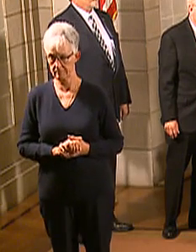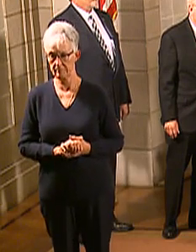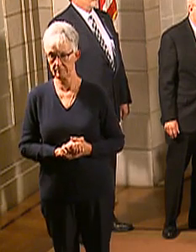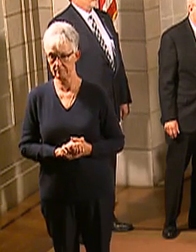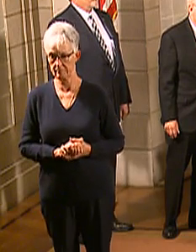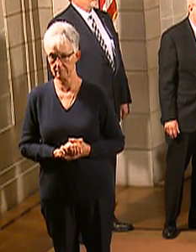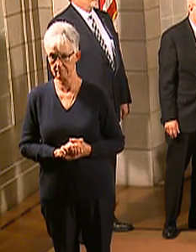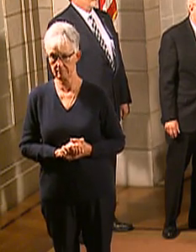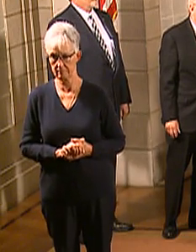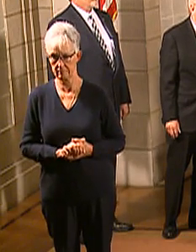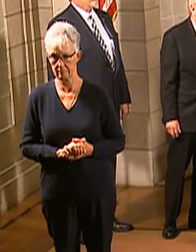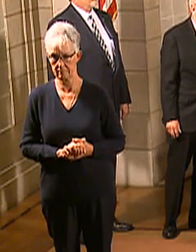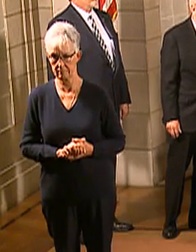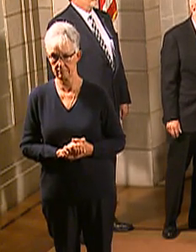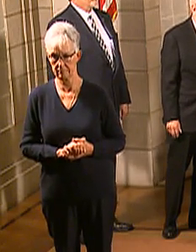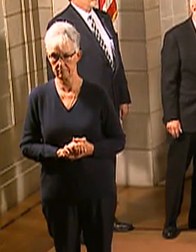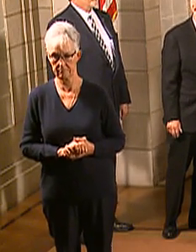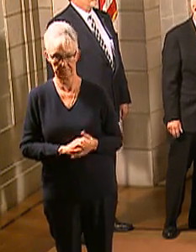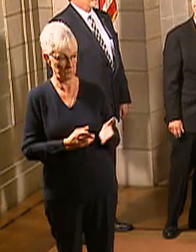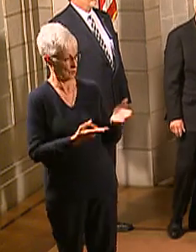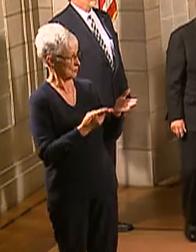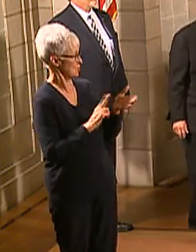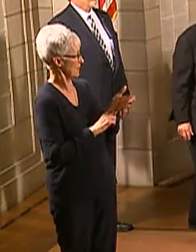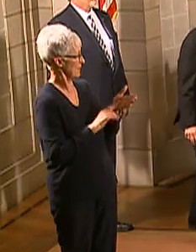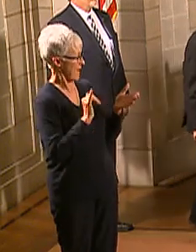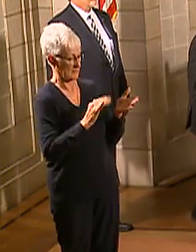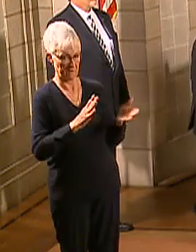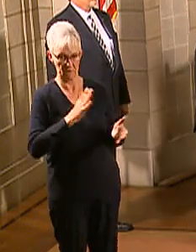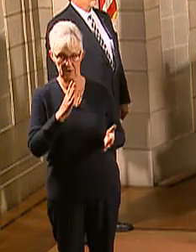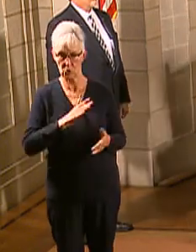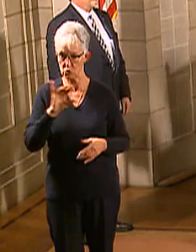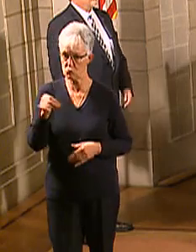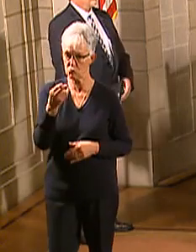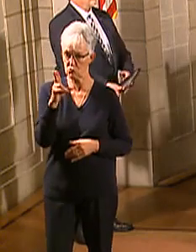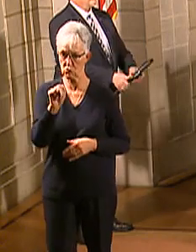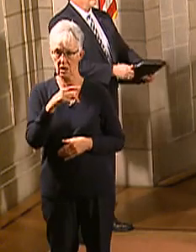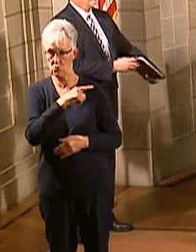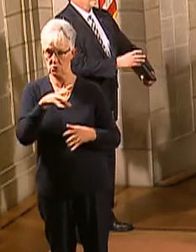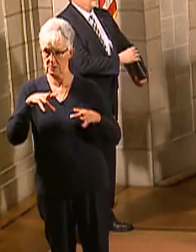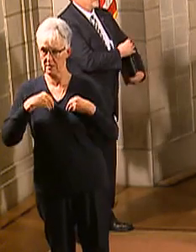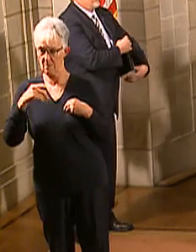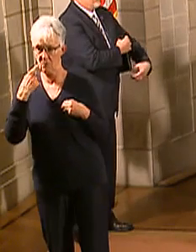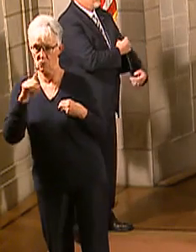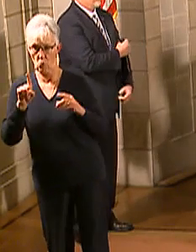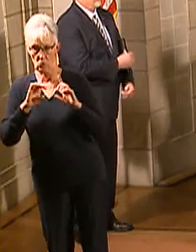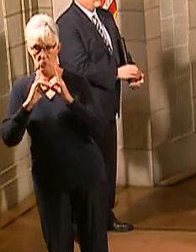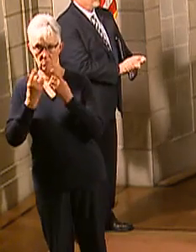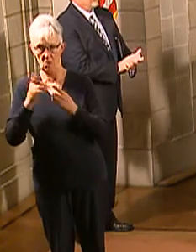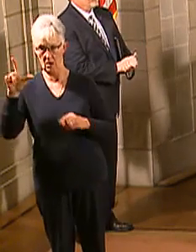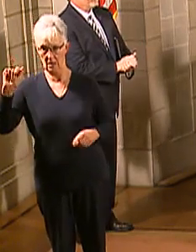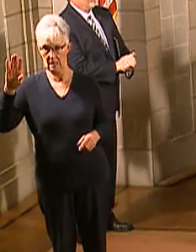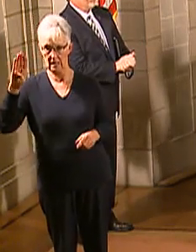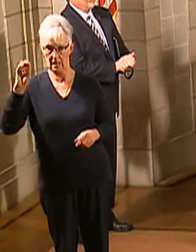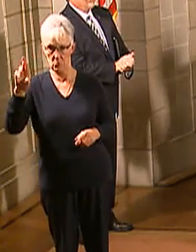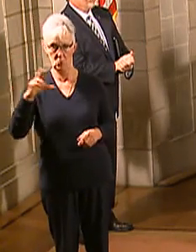we will become official. And John, will you come here and accept this on behalf of the Department of Labor, please?